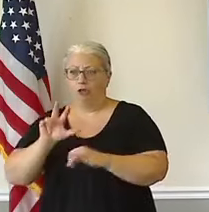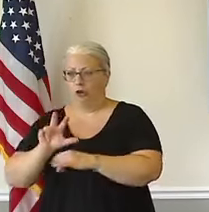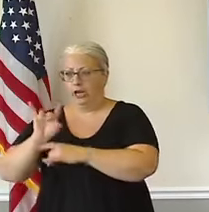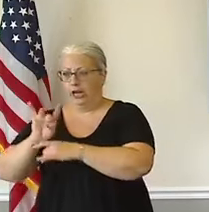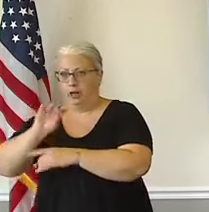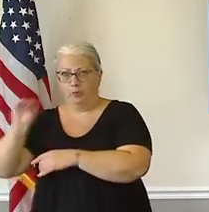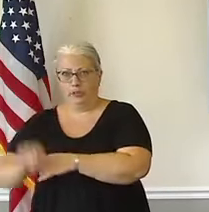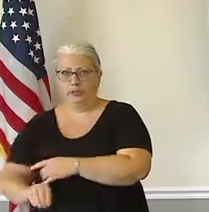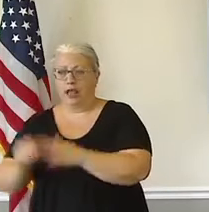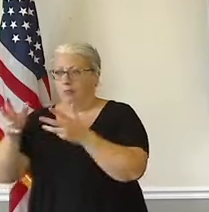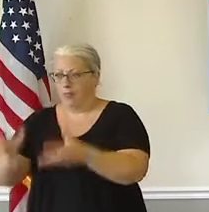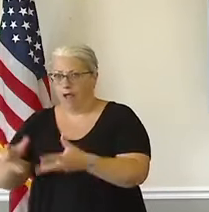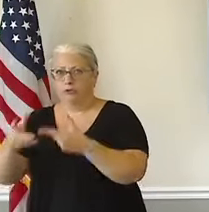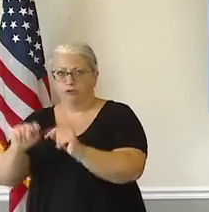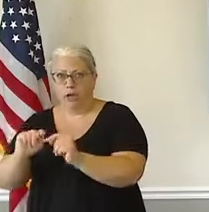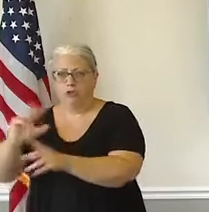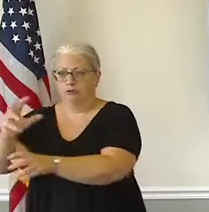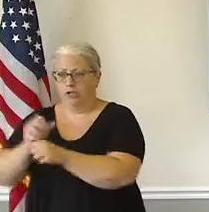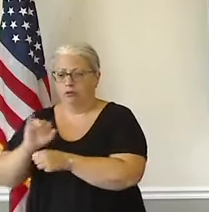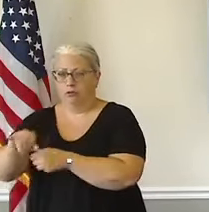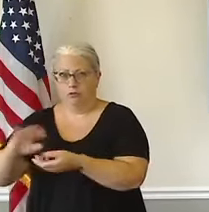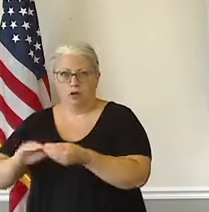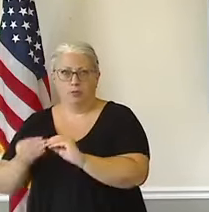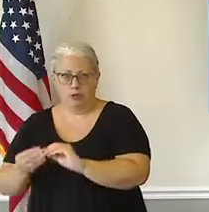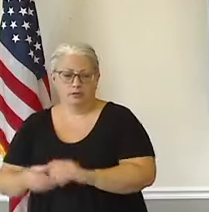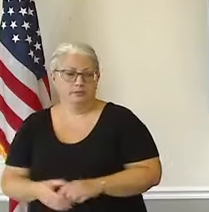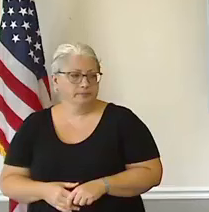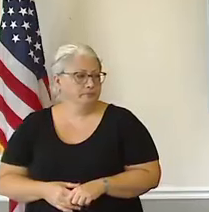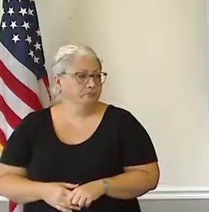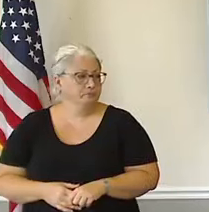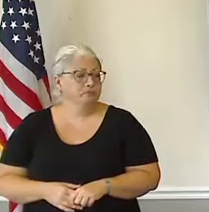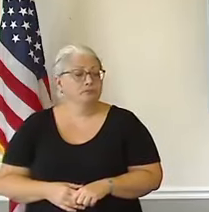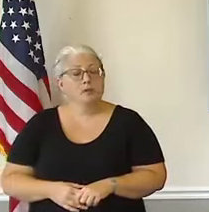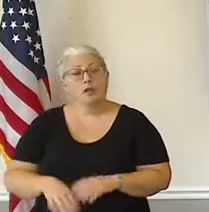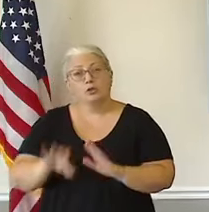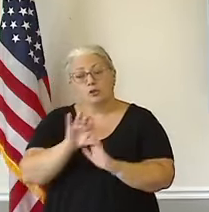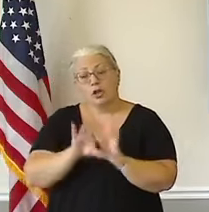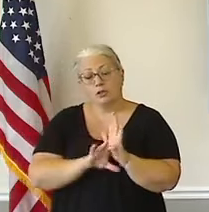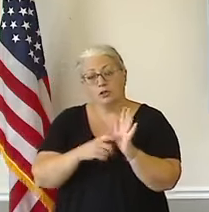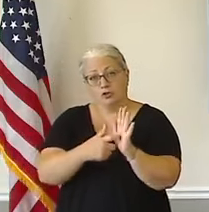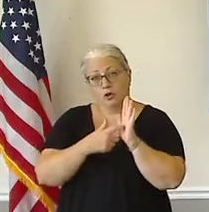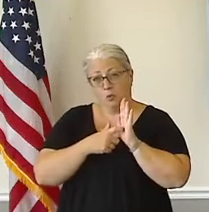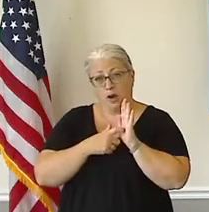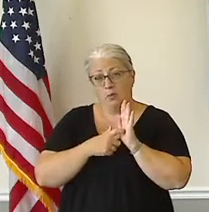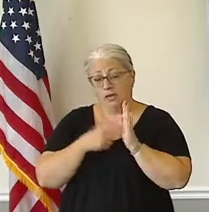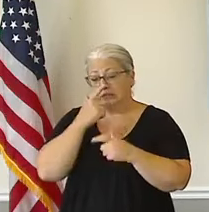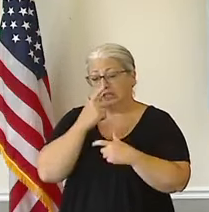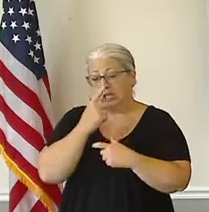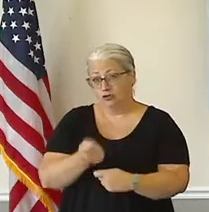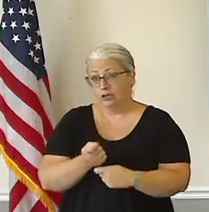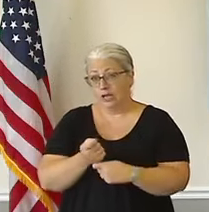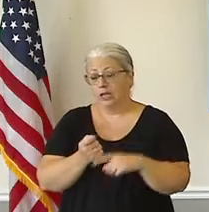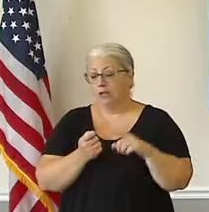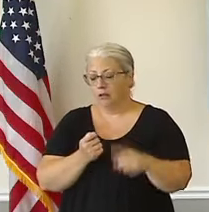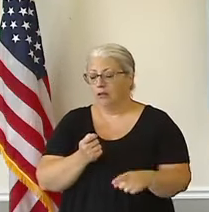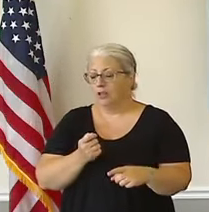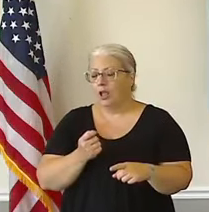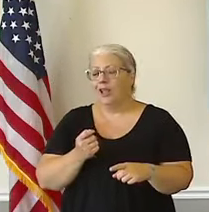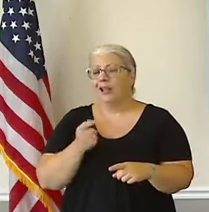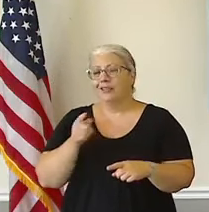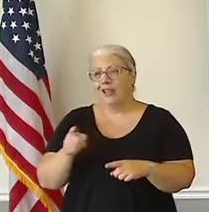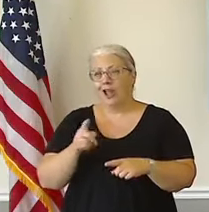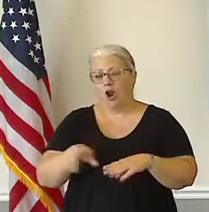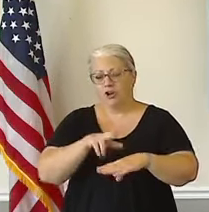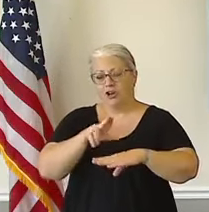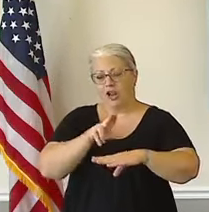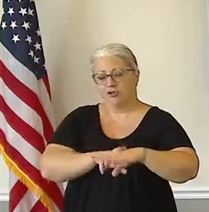Speaking of a constitutional requirement, it's interesting. The Constitution actually identifies the naturalization of citizens ahead